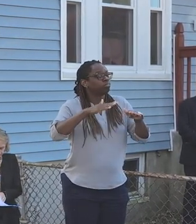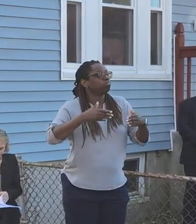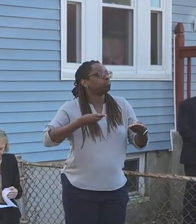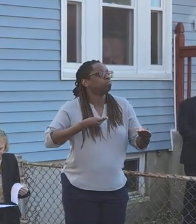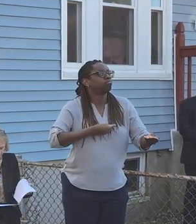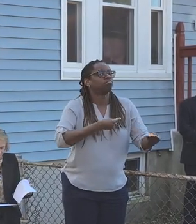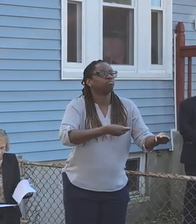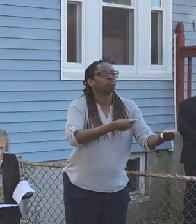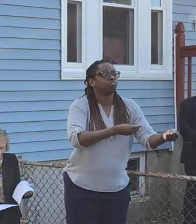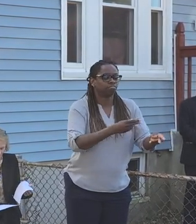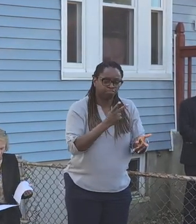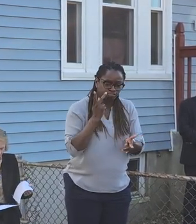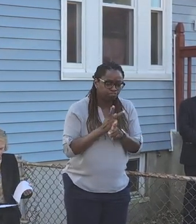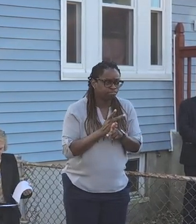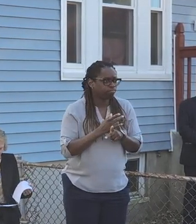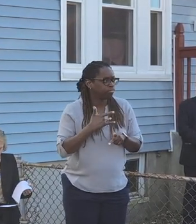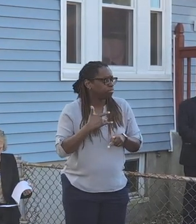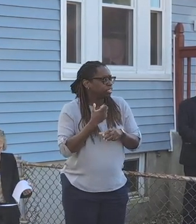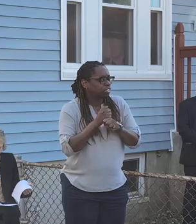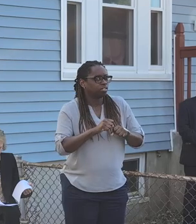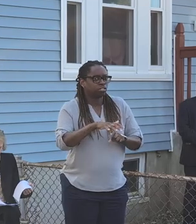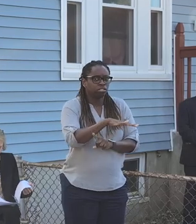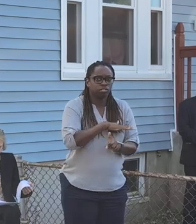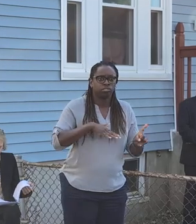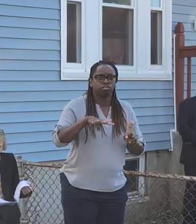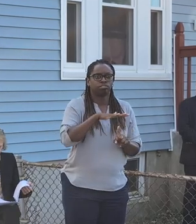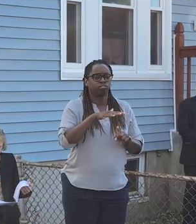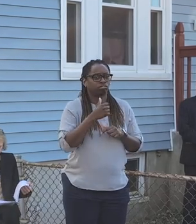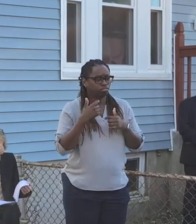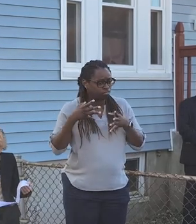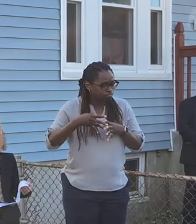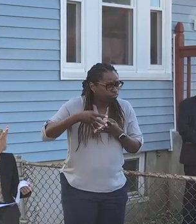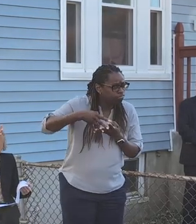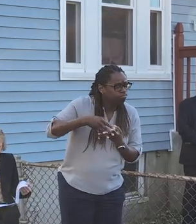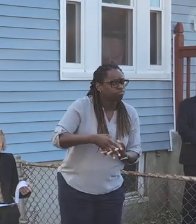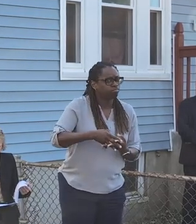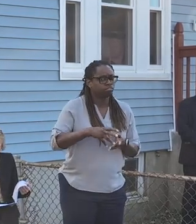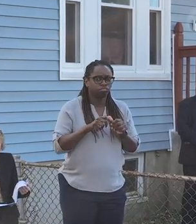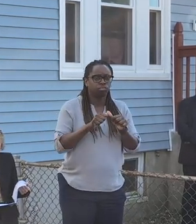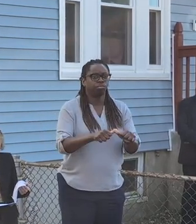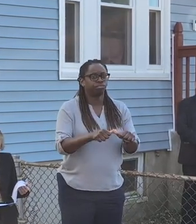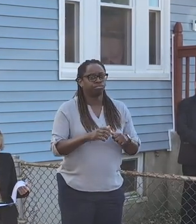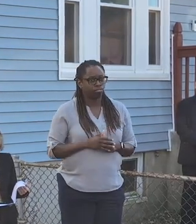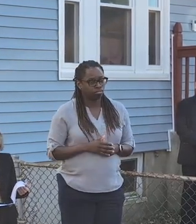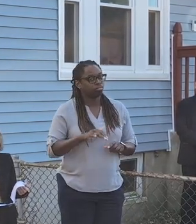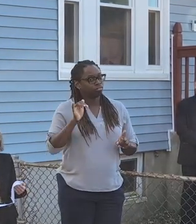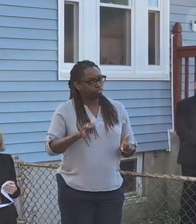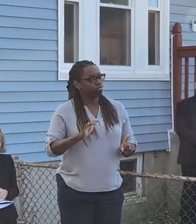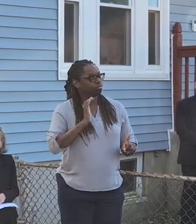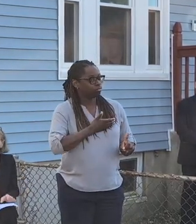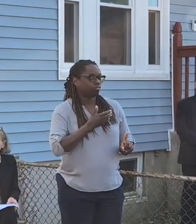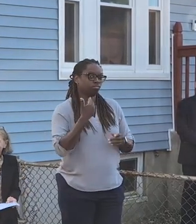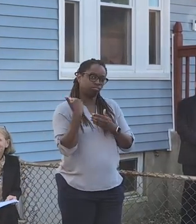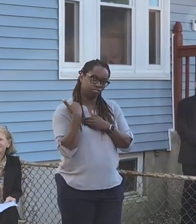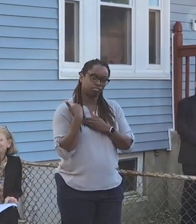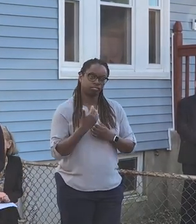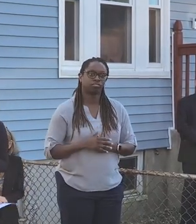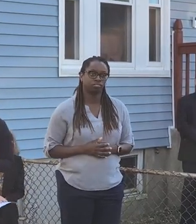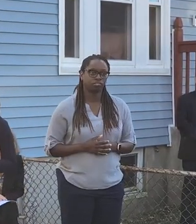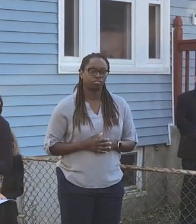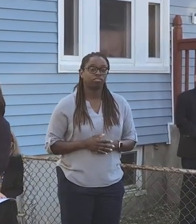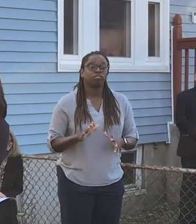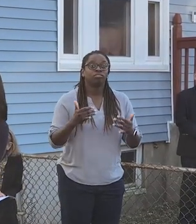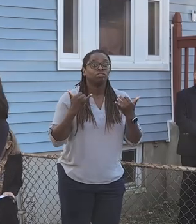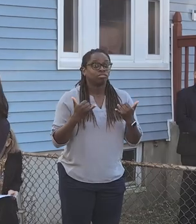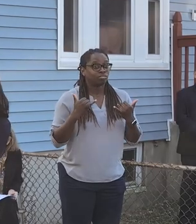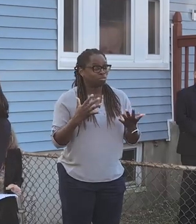stability? That's our charge. We're here today at the beautiful home of Miss Yvette